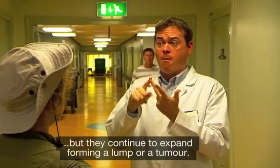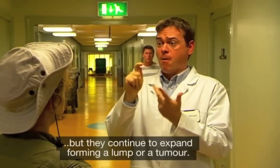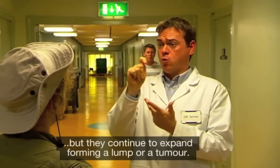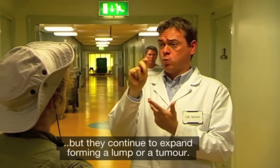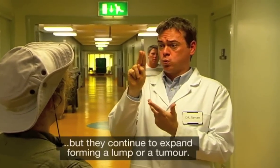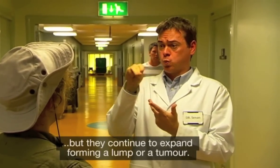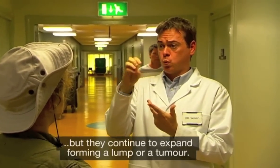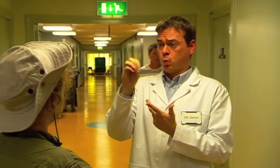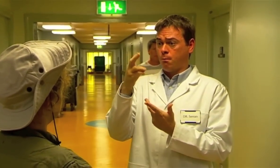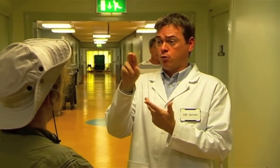tumour.